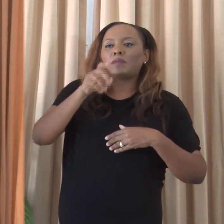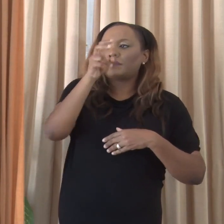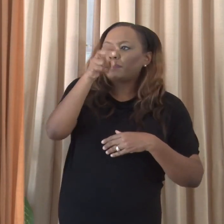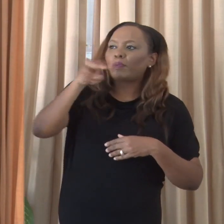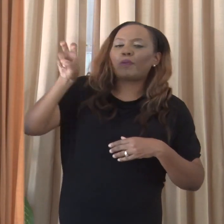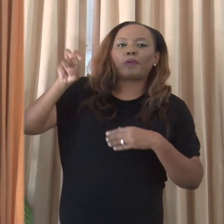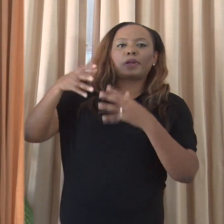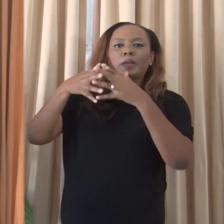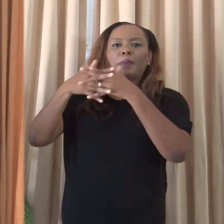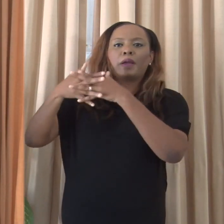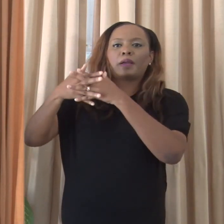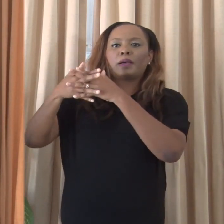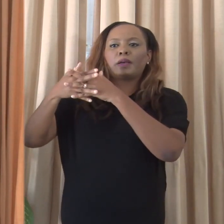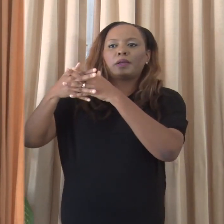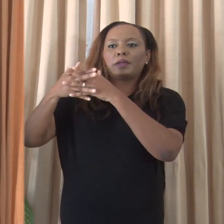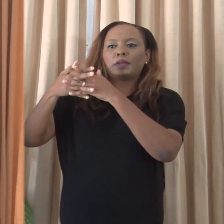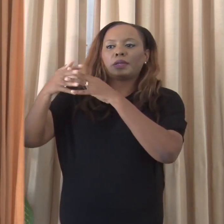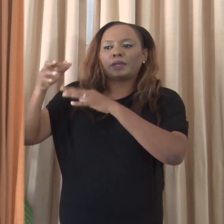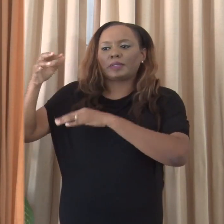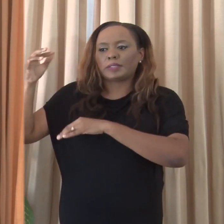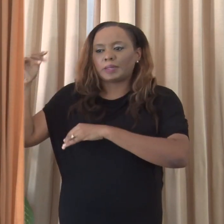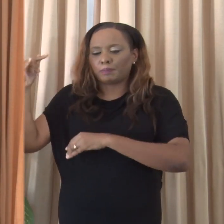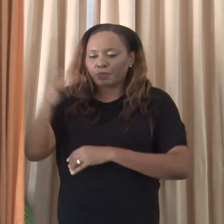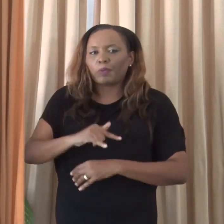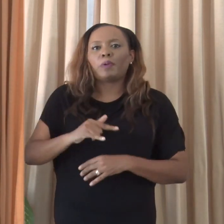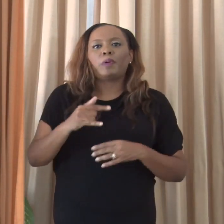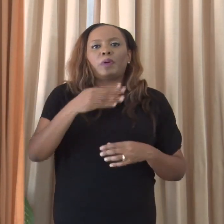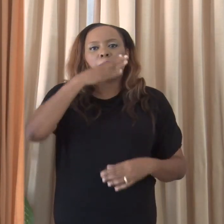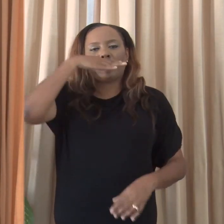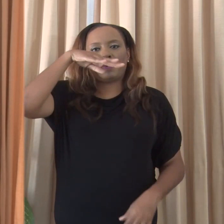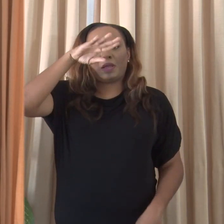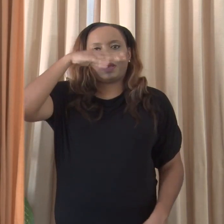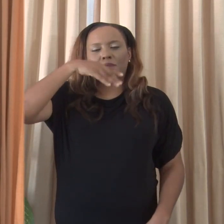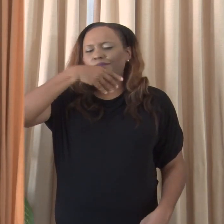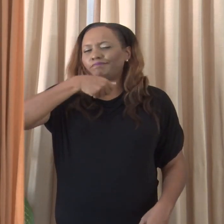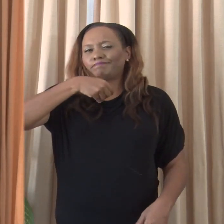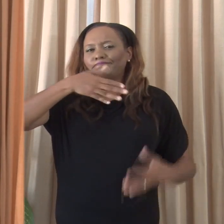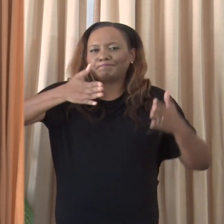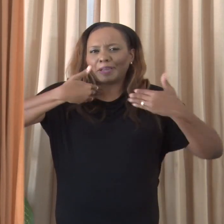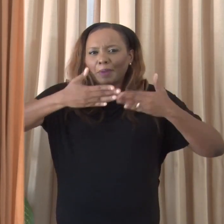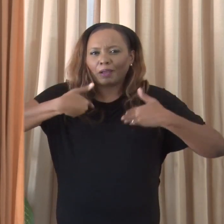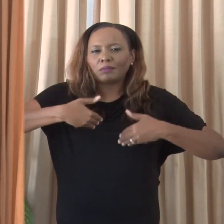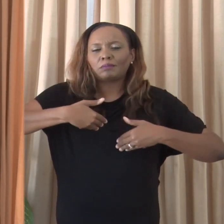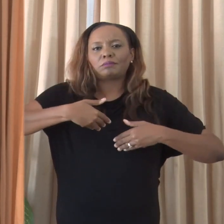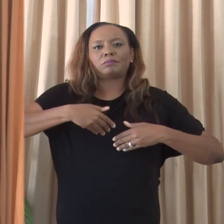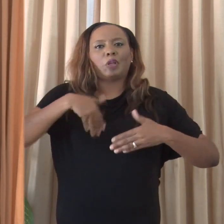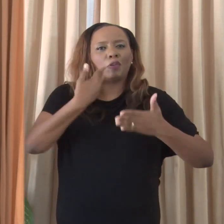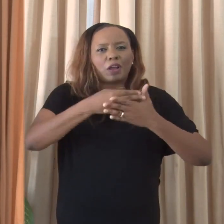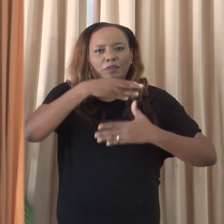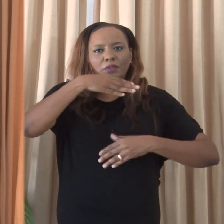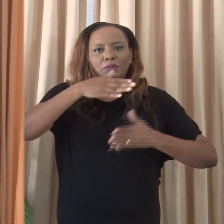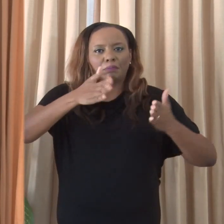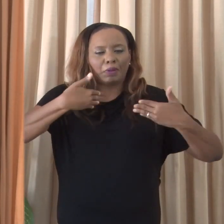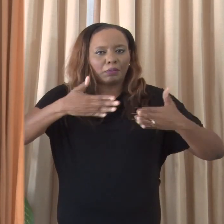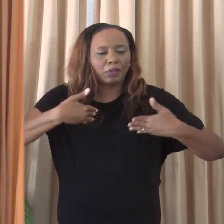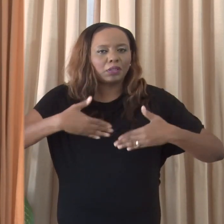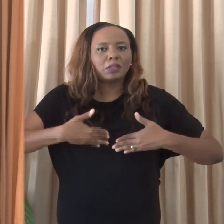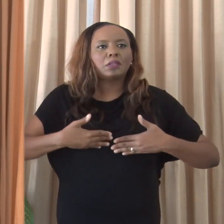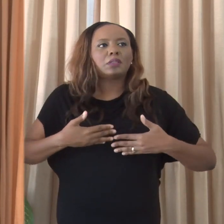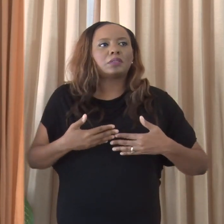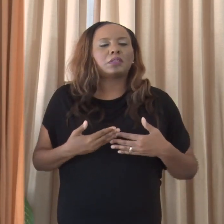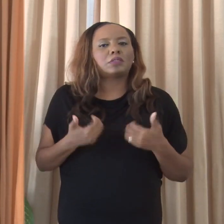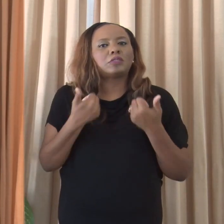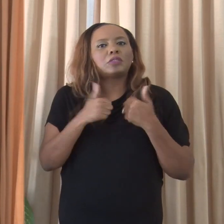so as to ensure that people can get back to the point from which they departed as seamlessly as